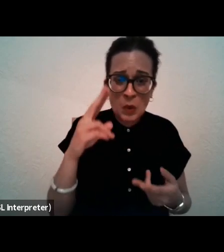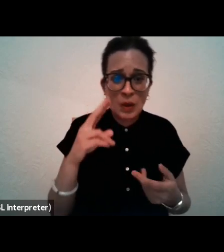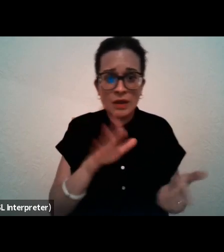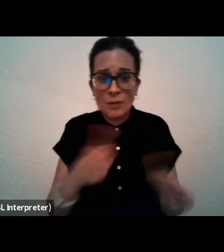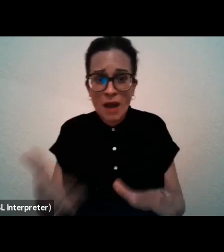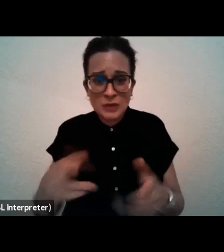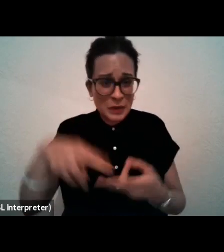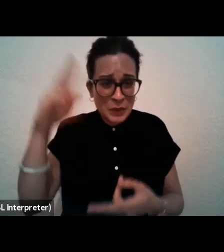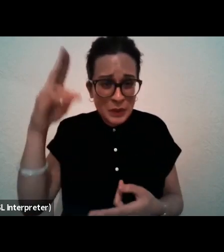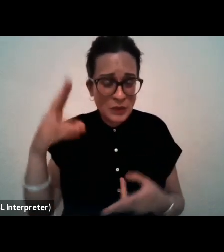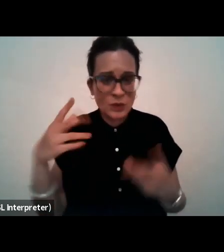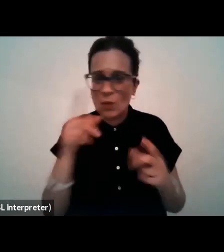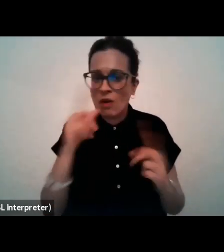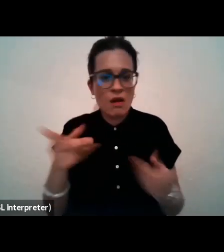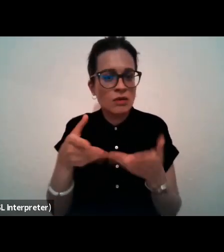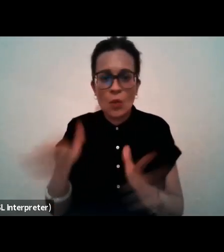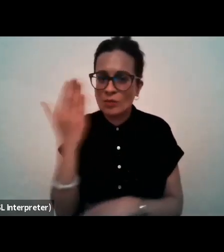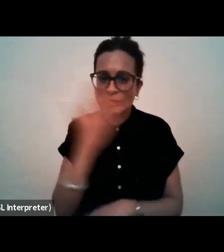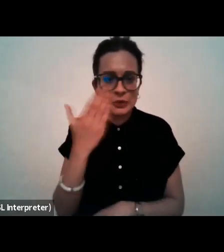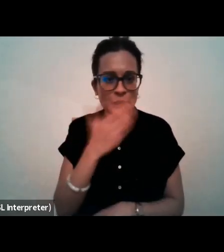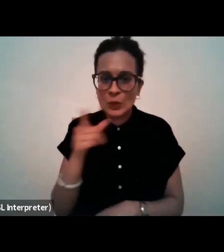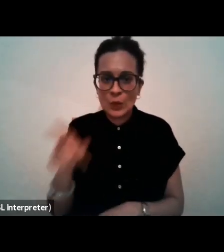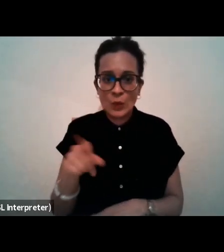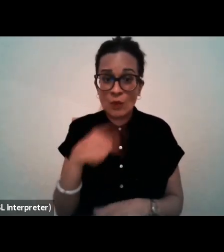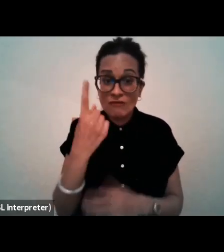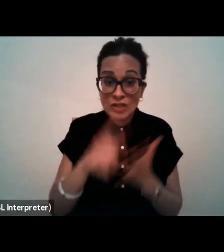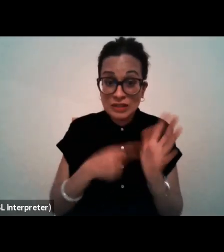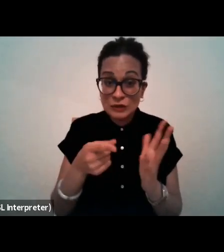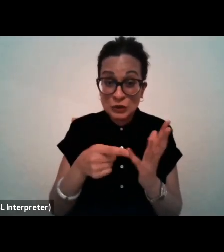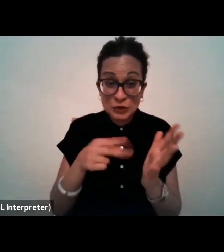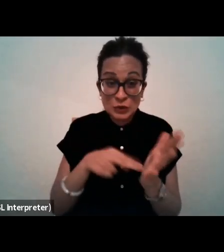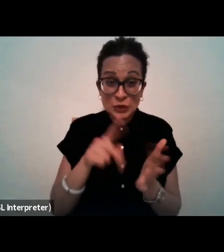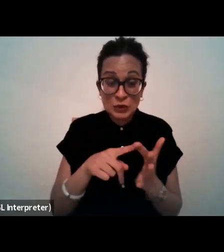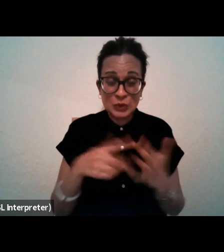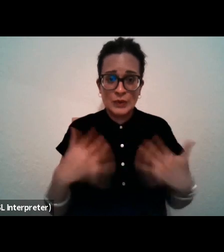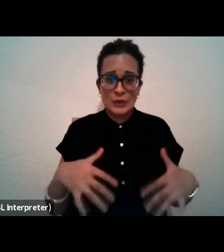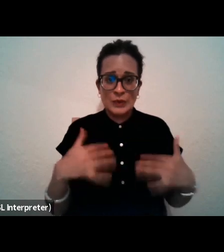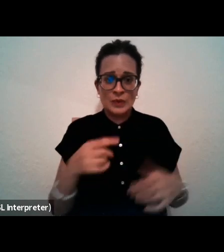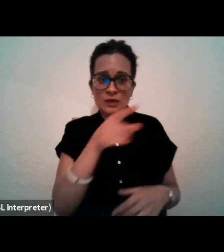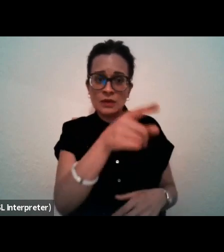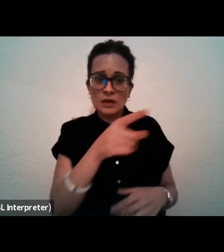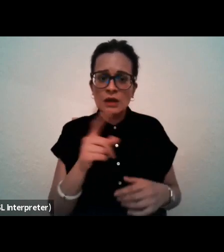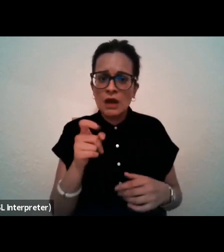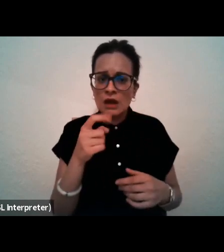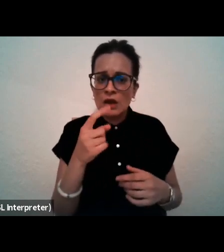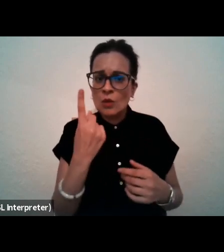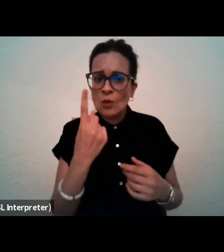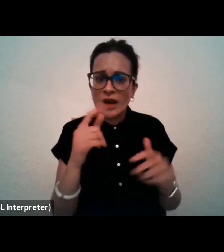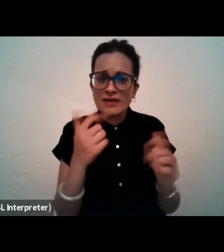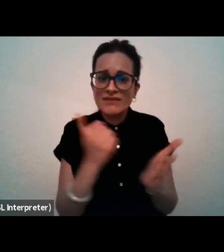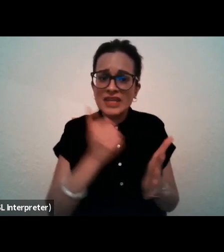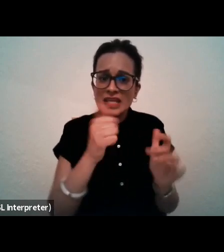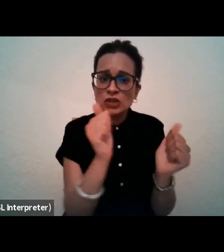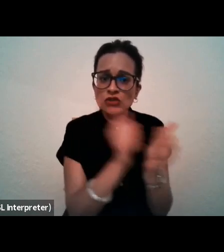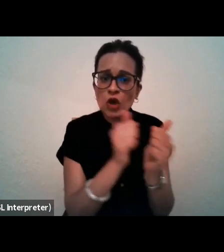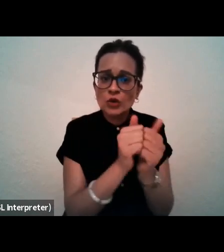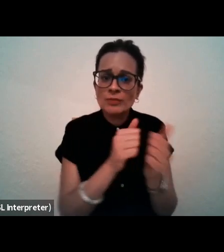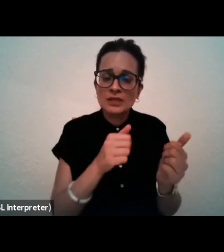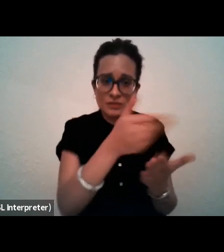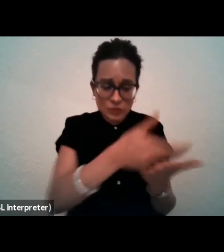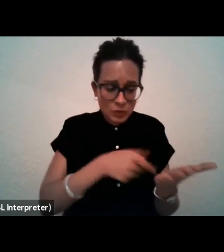reopening the schools on a wider basis on the 1st of June. I also want to draw attention to a really brilliant document that the NEU